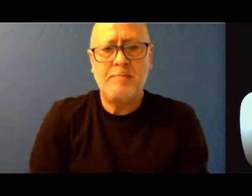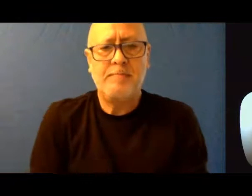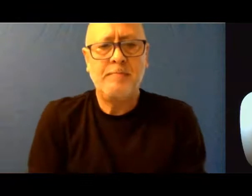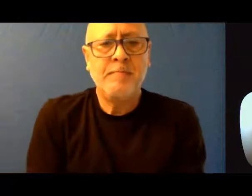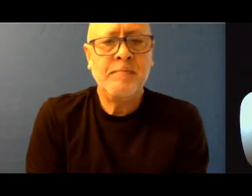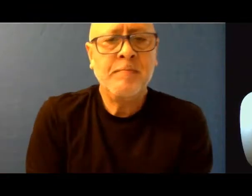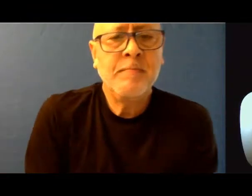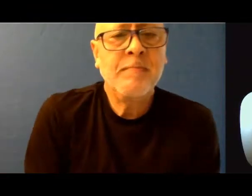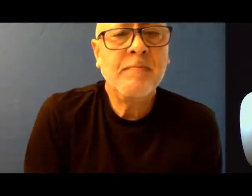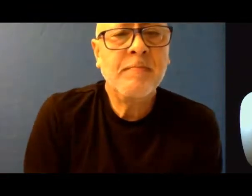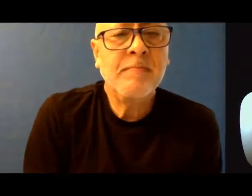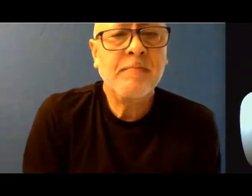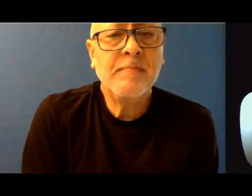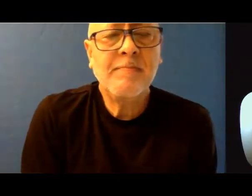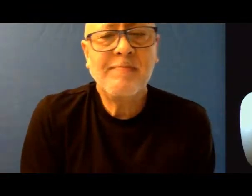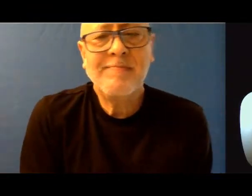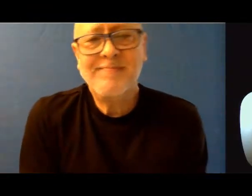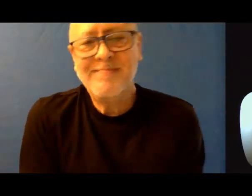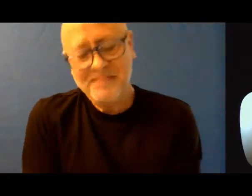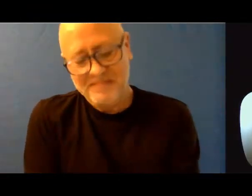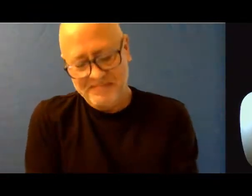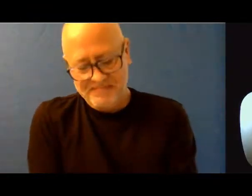how many times